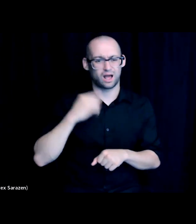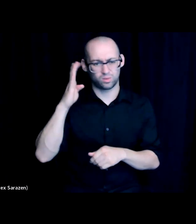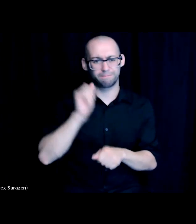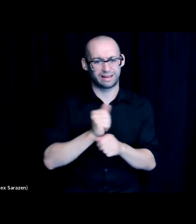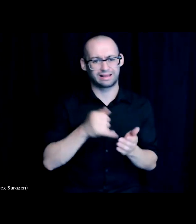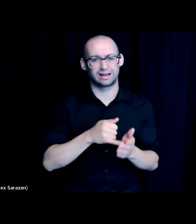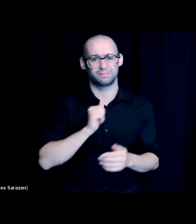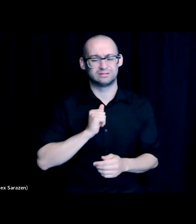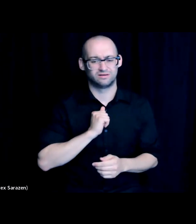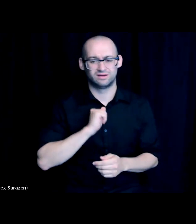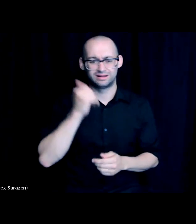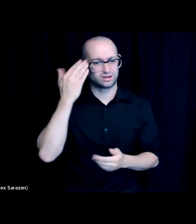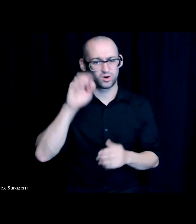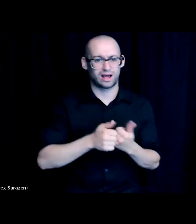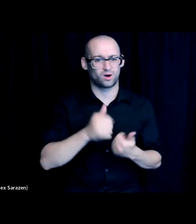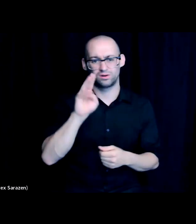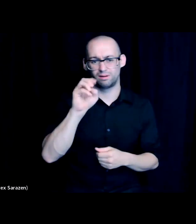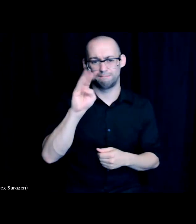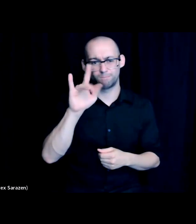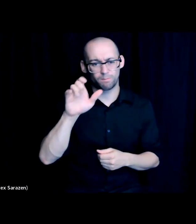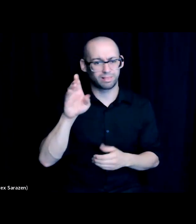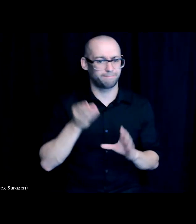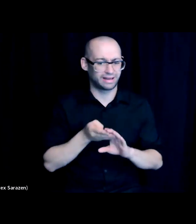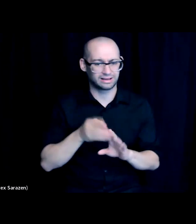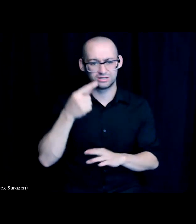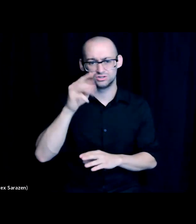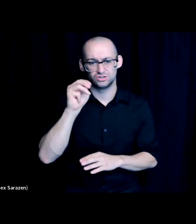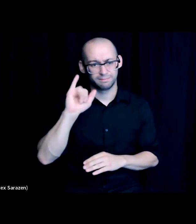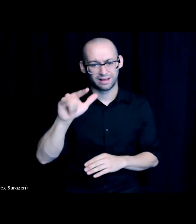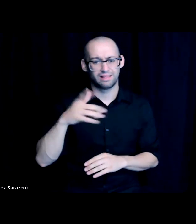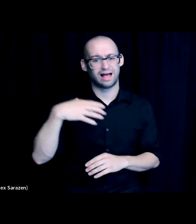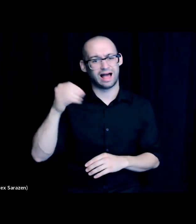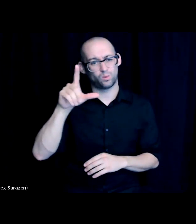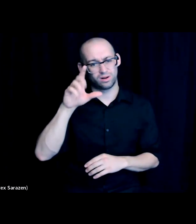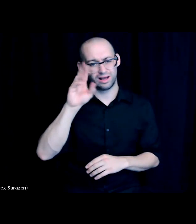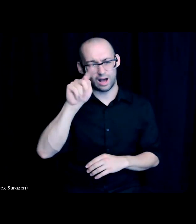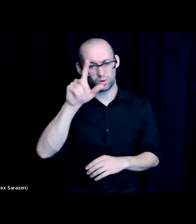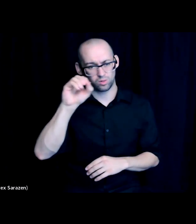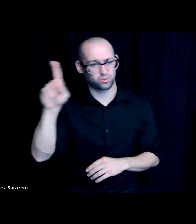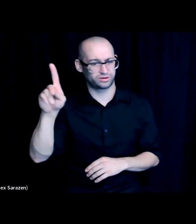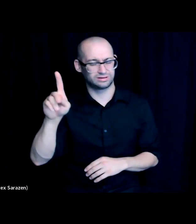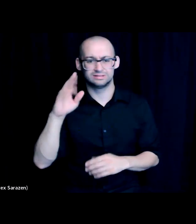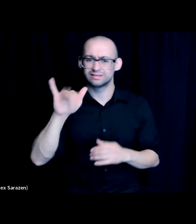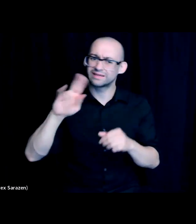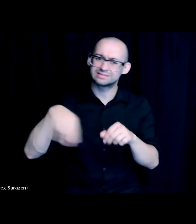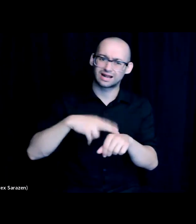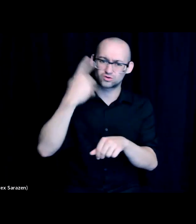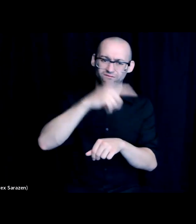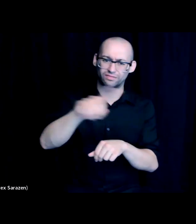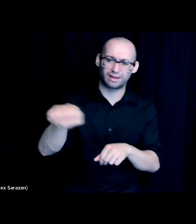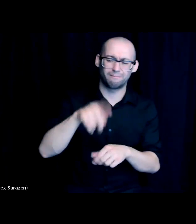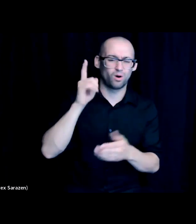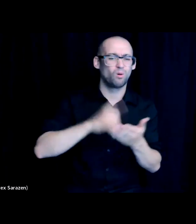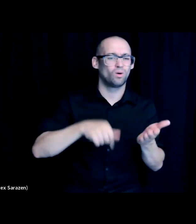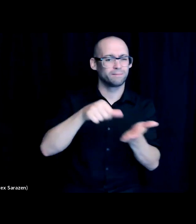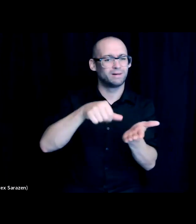how to use mobile banking, Gmail or Outlook, things that are just natural to children now. What button do I click to send